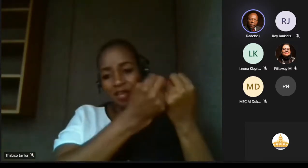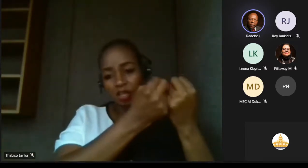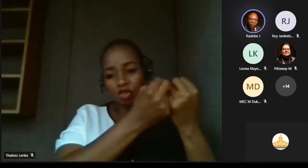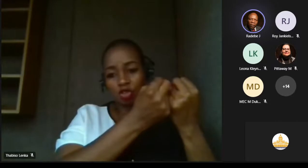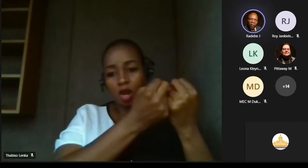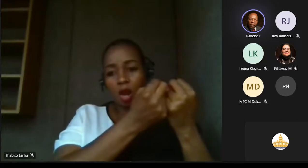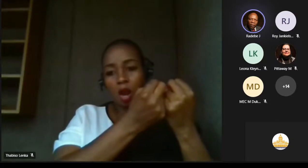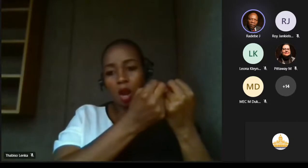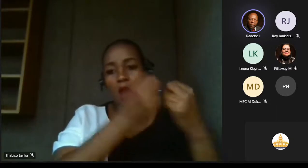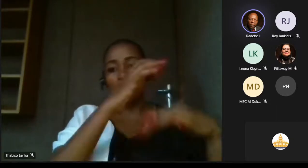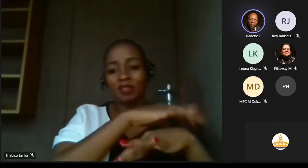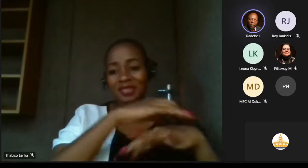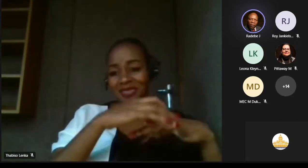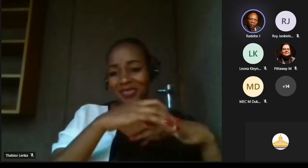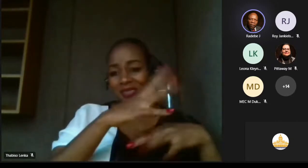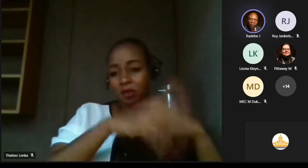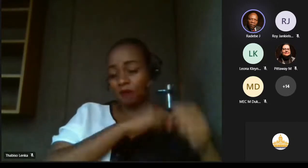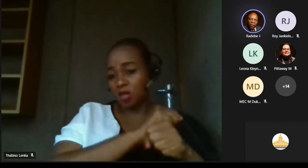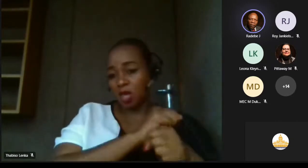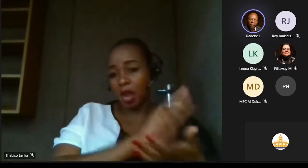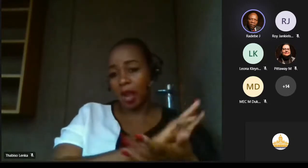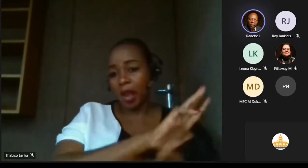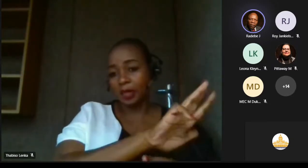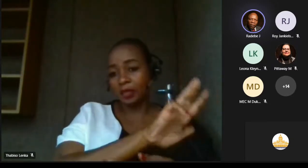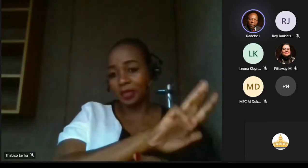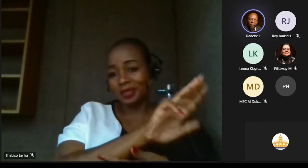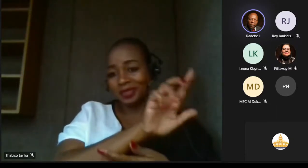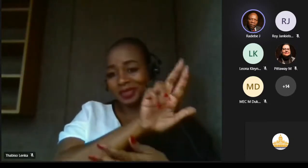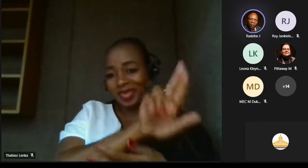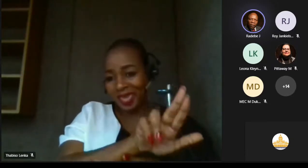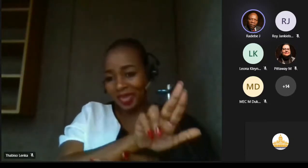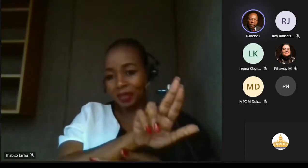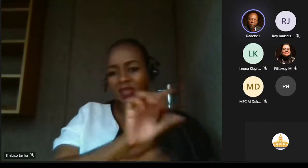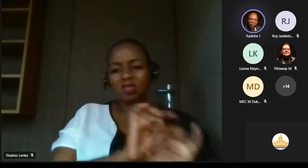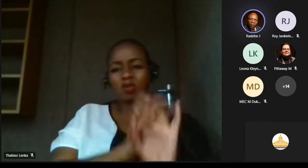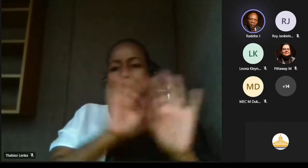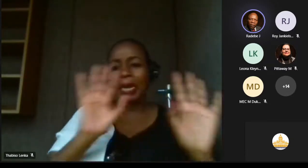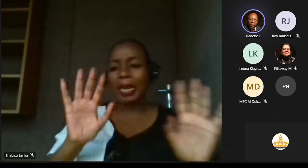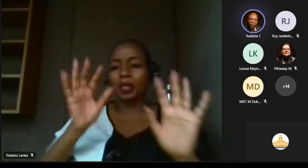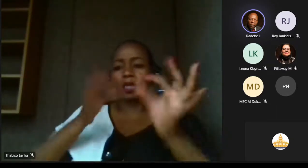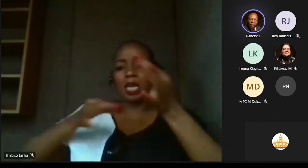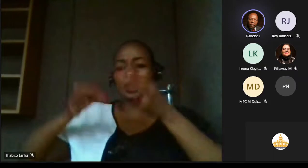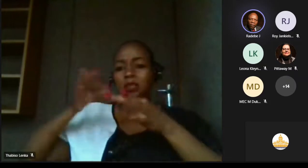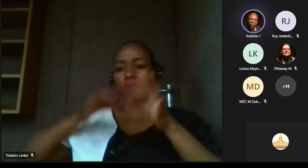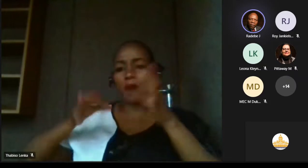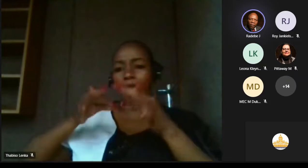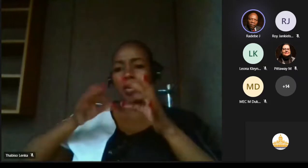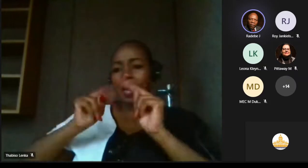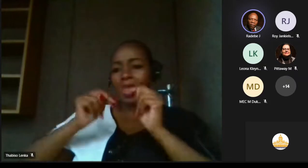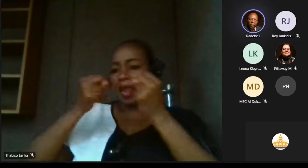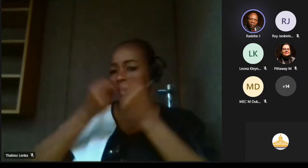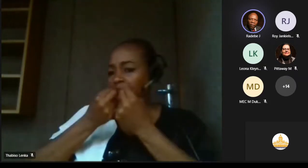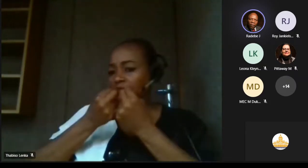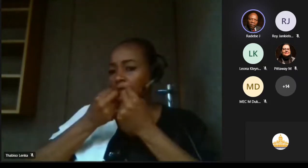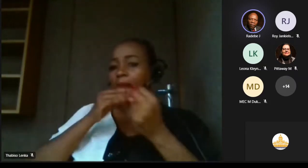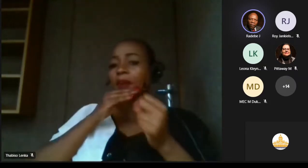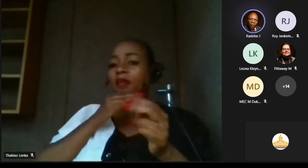of 1998 is to provide a clear definition of national forest and